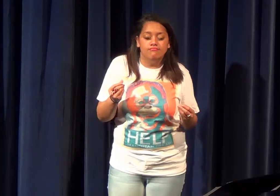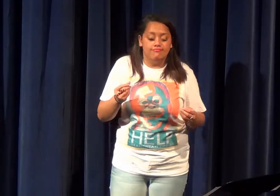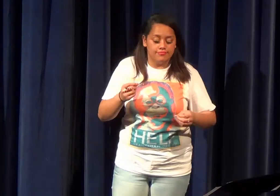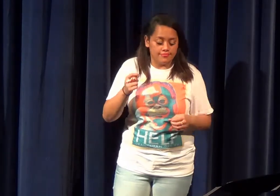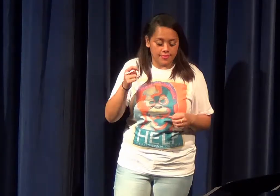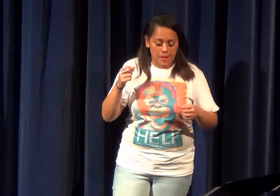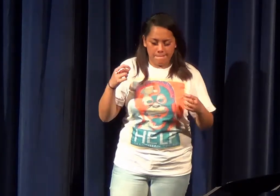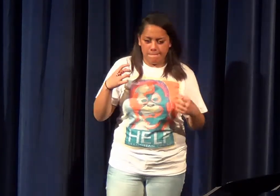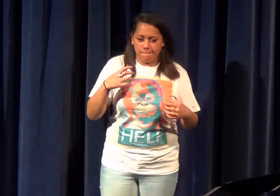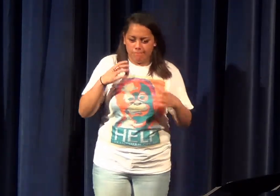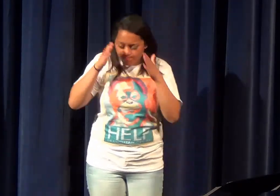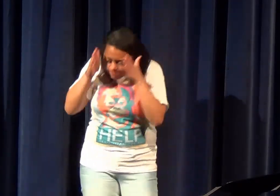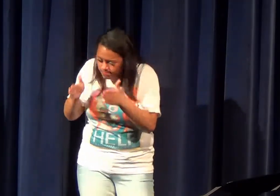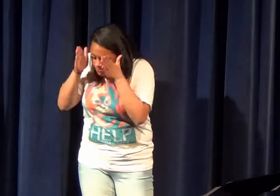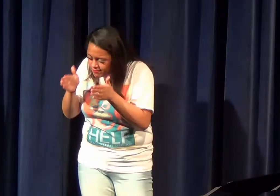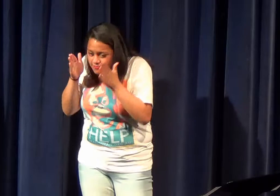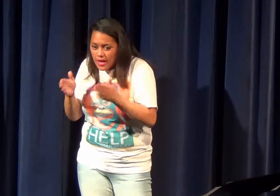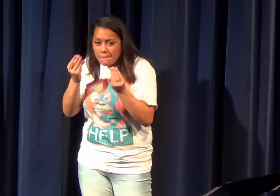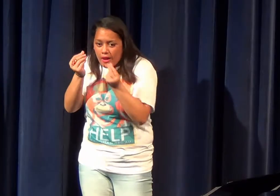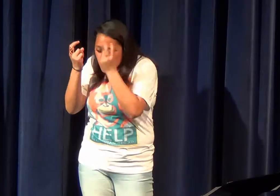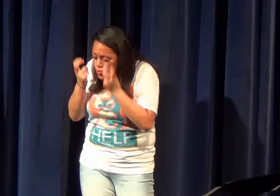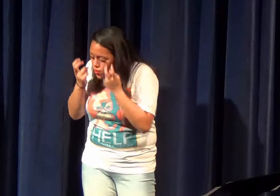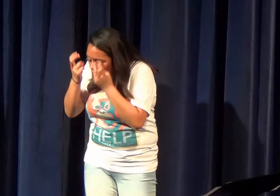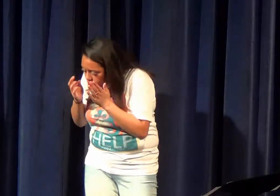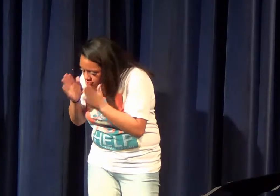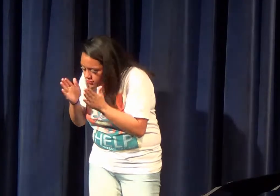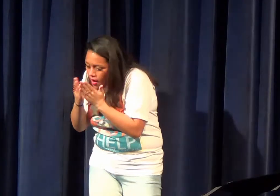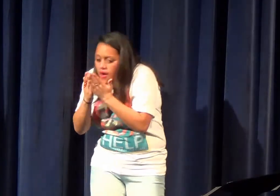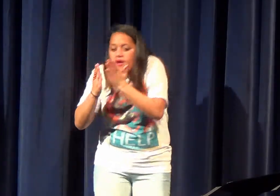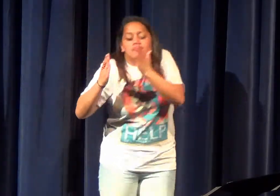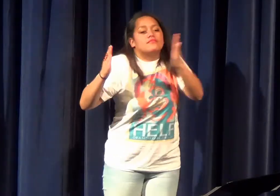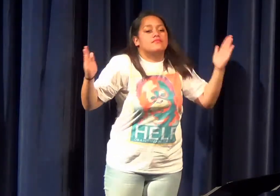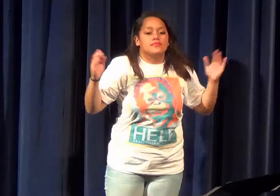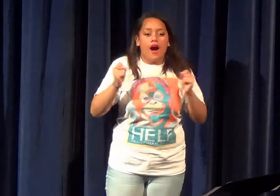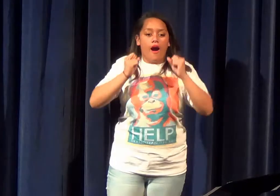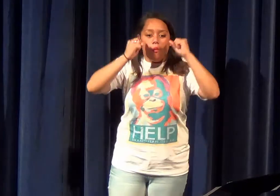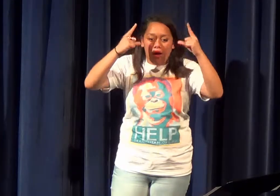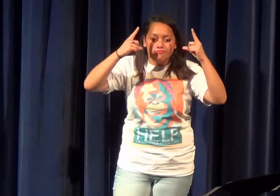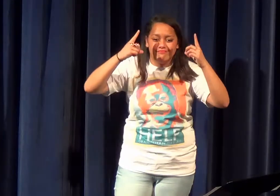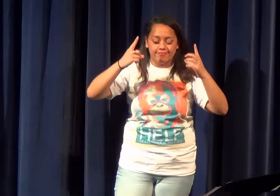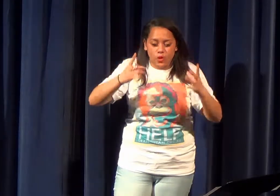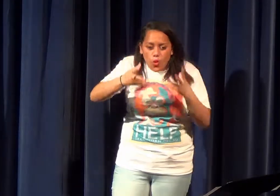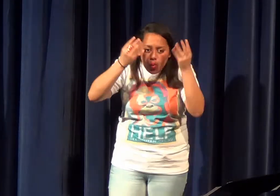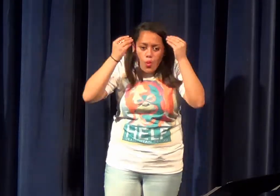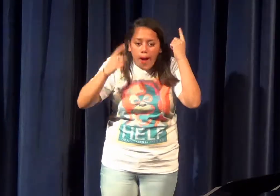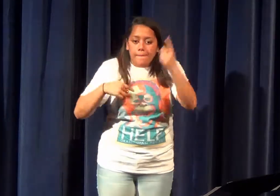Now the farmers of palm oil, which once looked only at the profit,